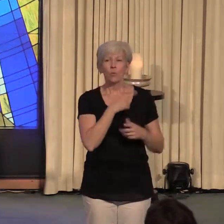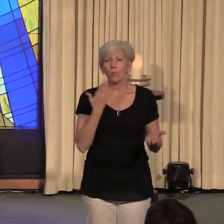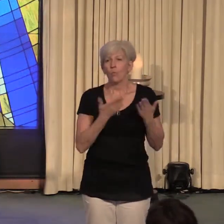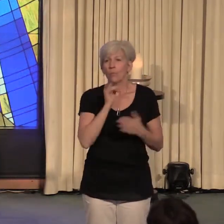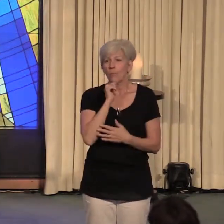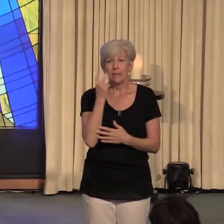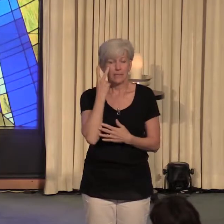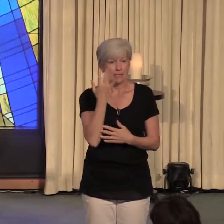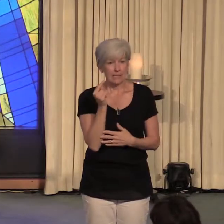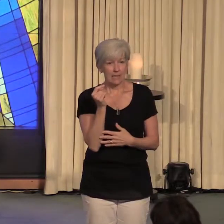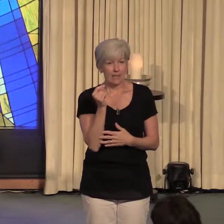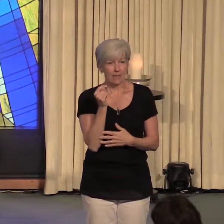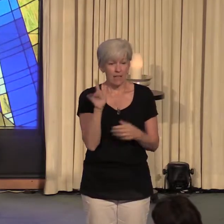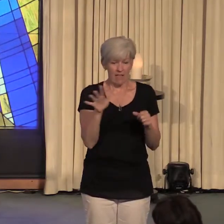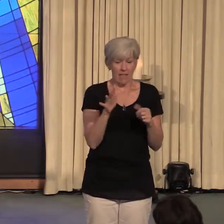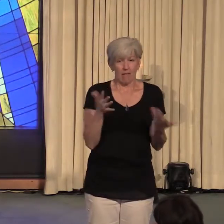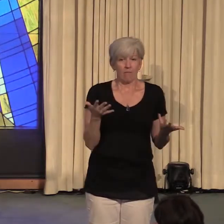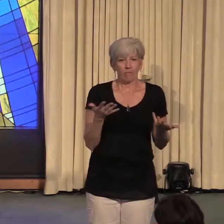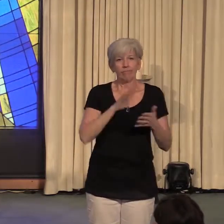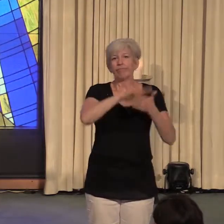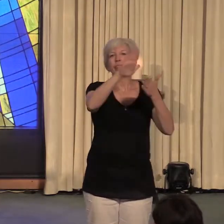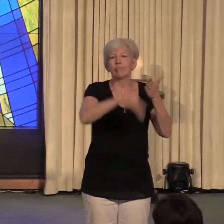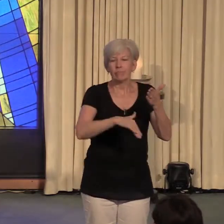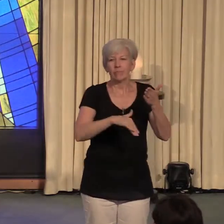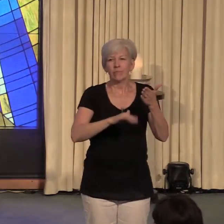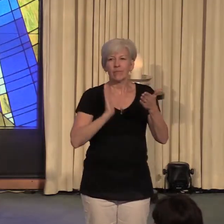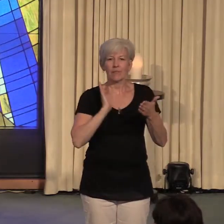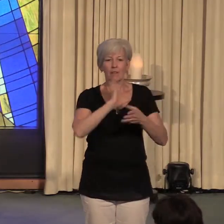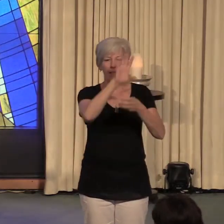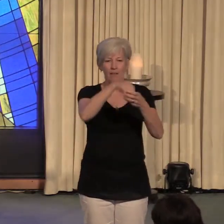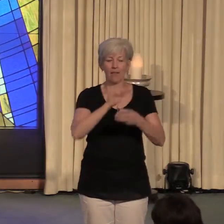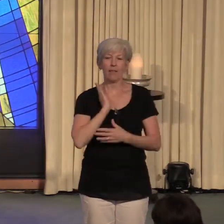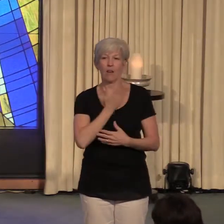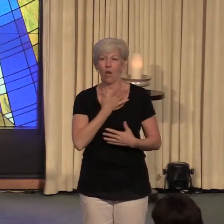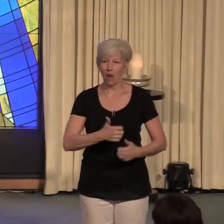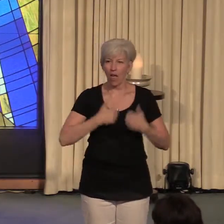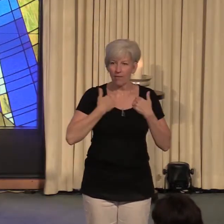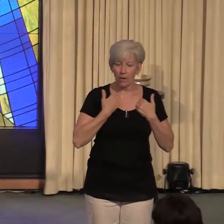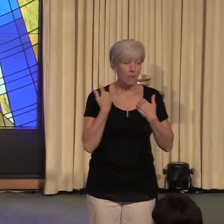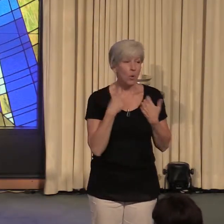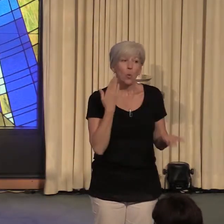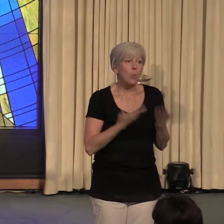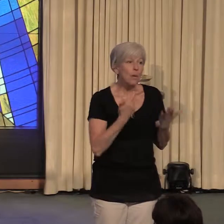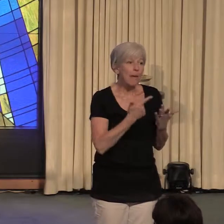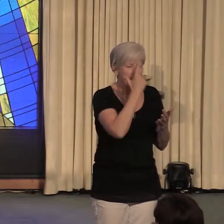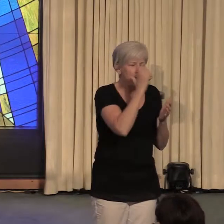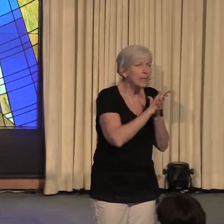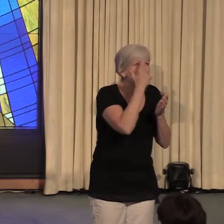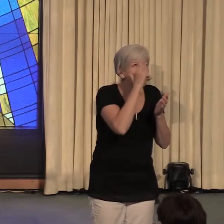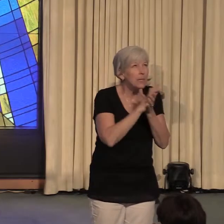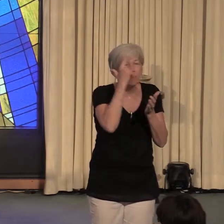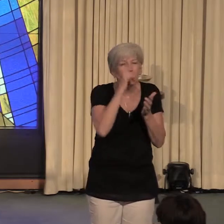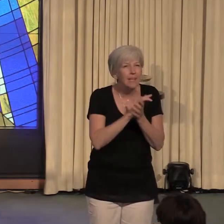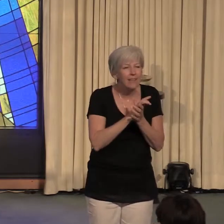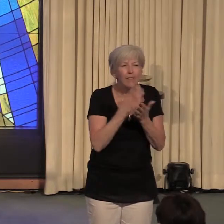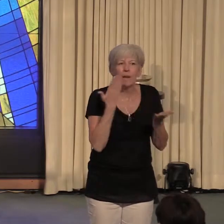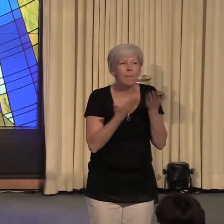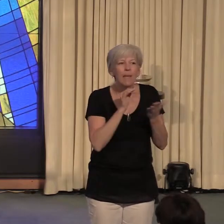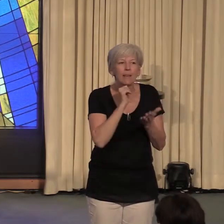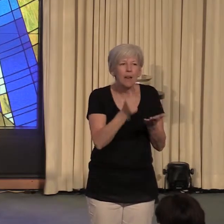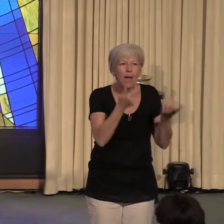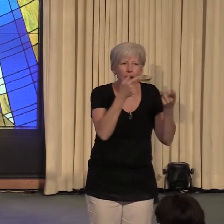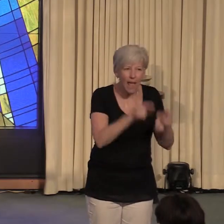our lifetime. We may believe, and it may not come to us this lifetime. That does